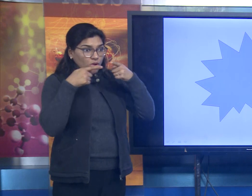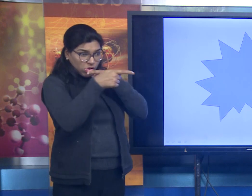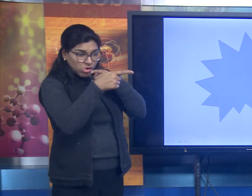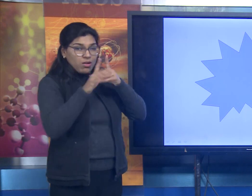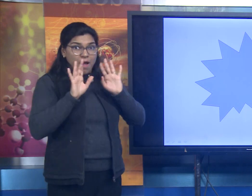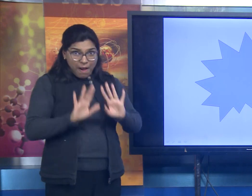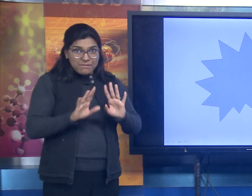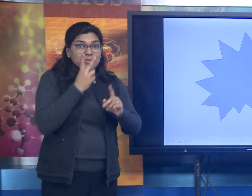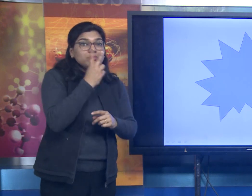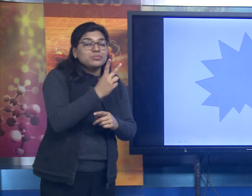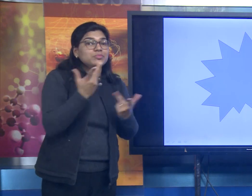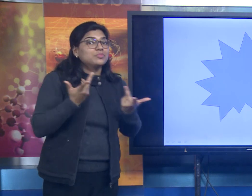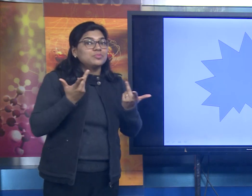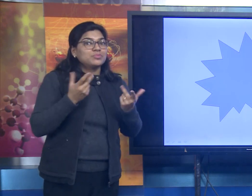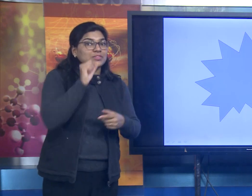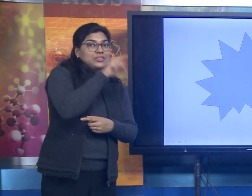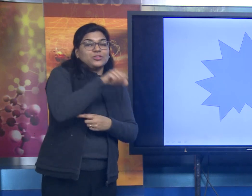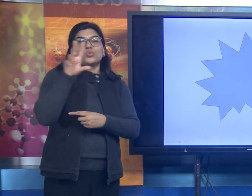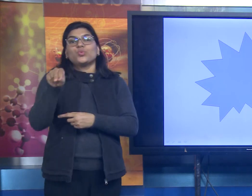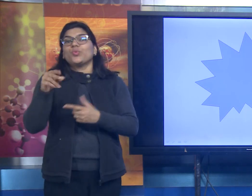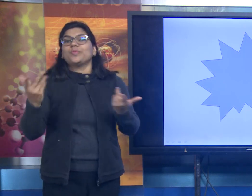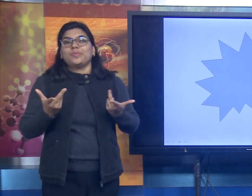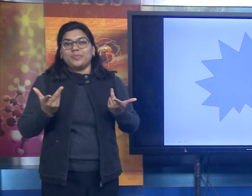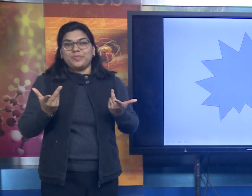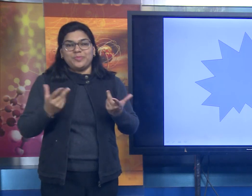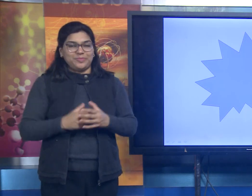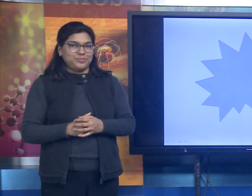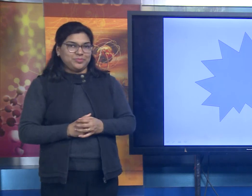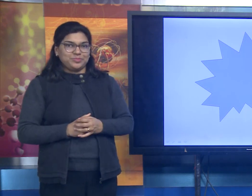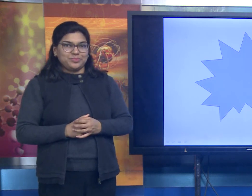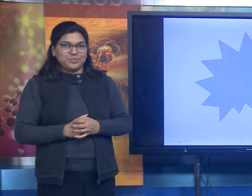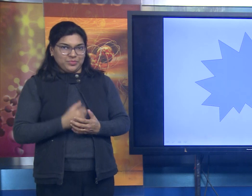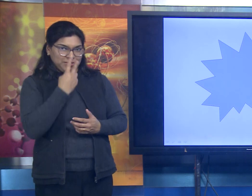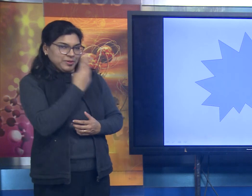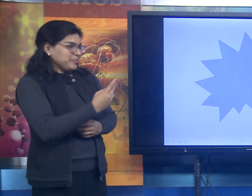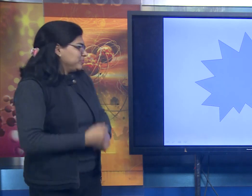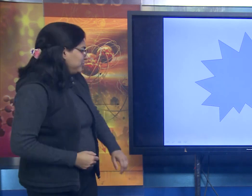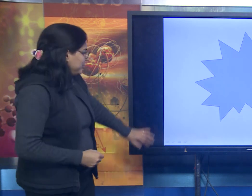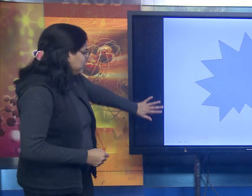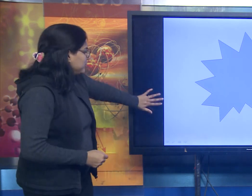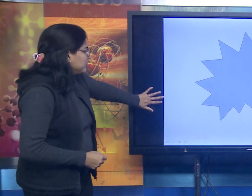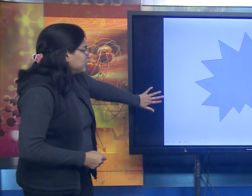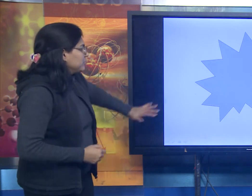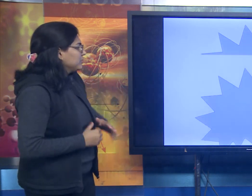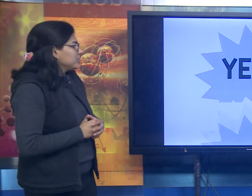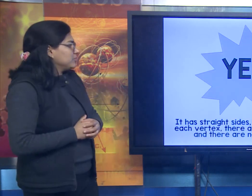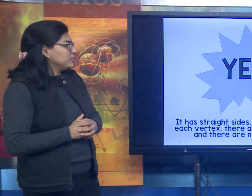What do you think? What is the answer? Yes or no? Let us see the answer.